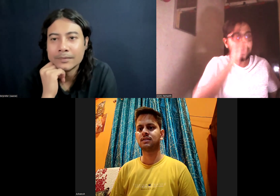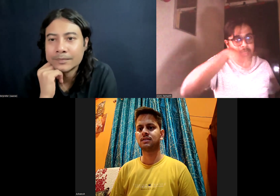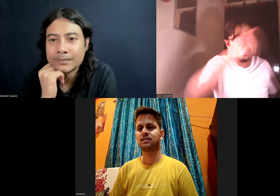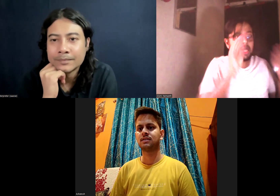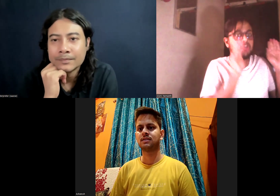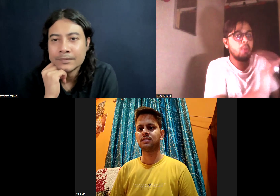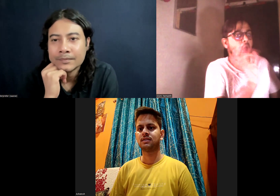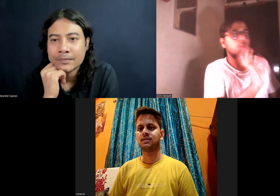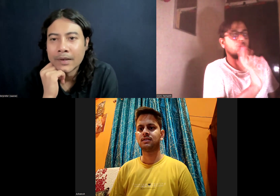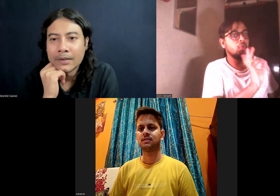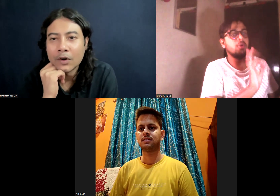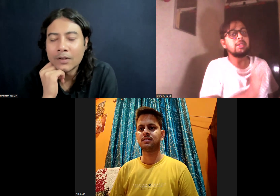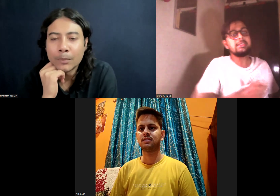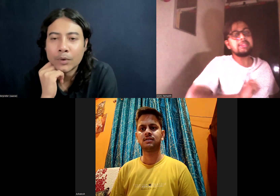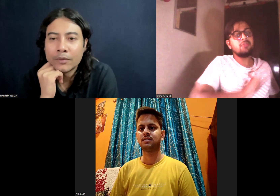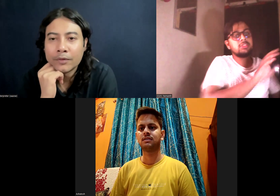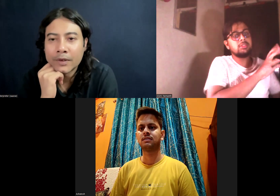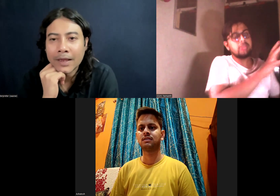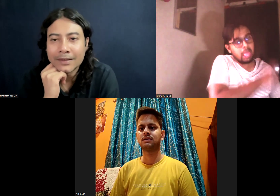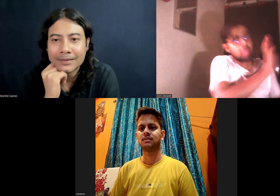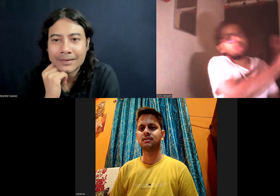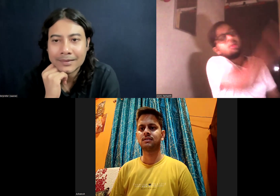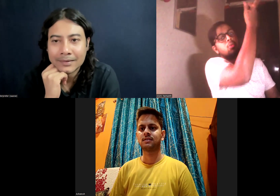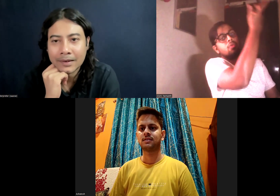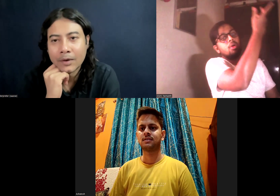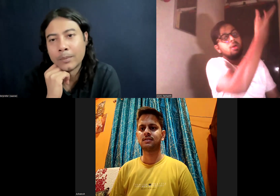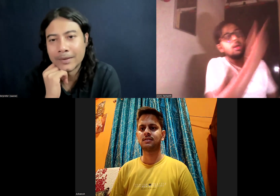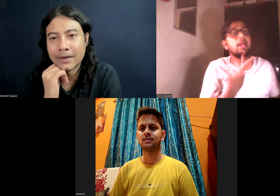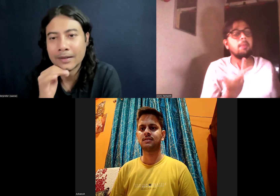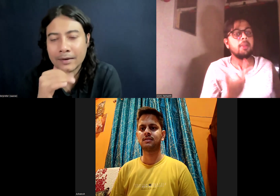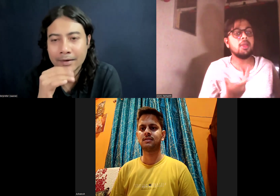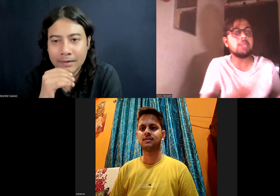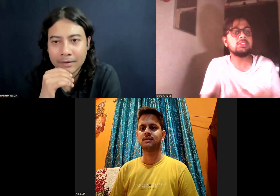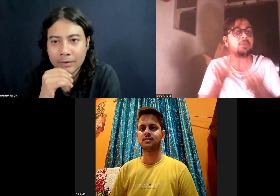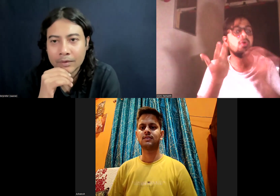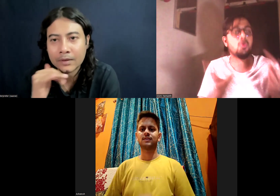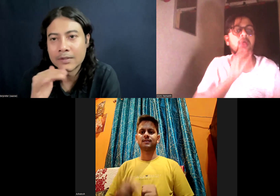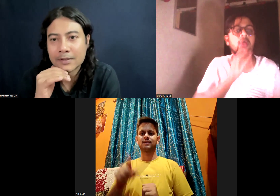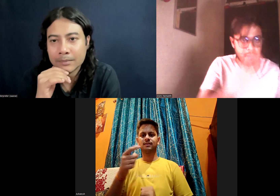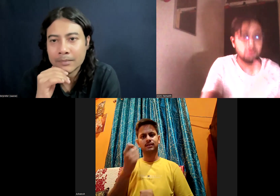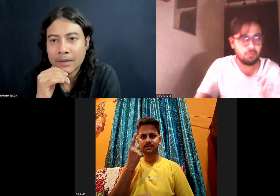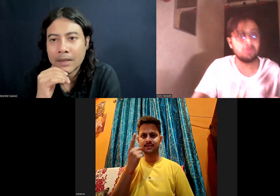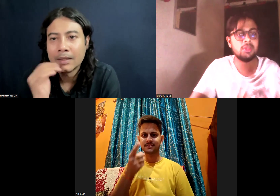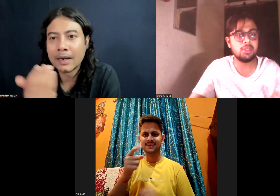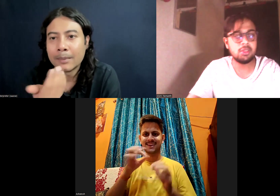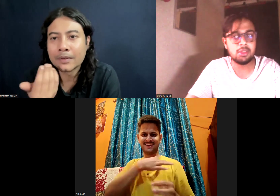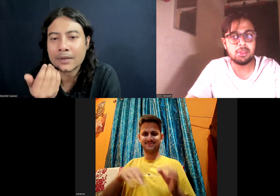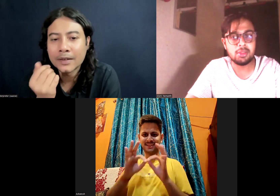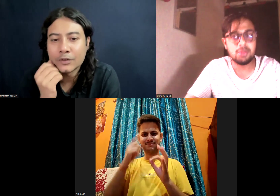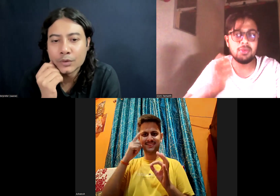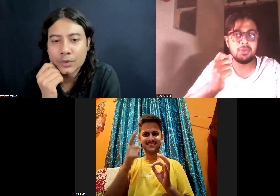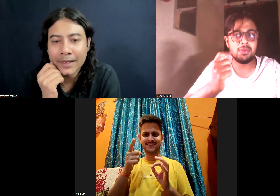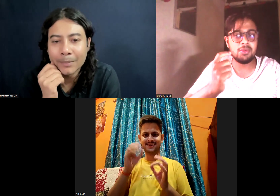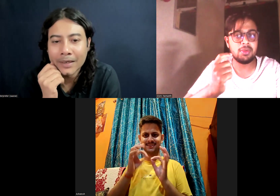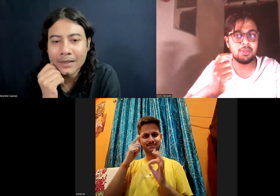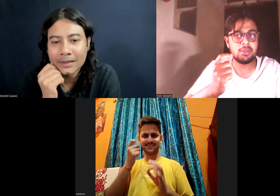person is not supportive of the tax or basically the system. That person